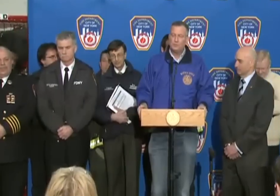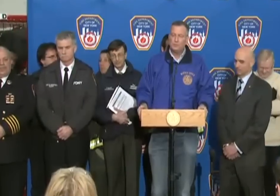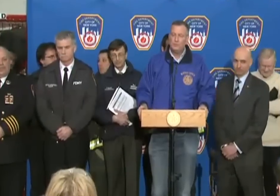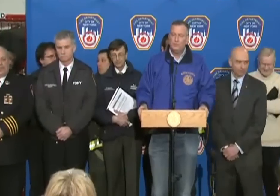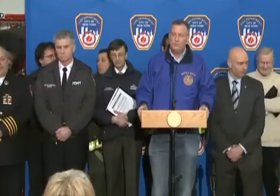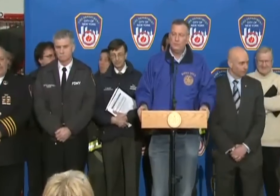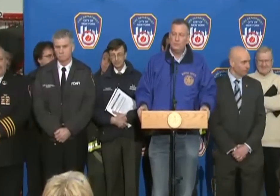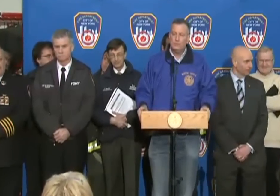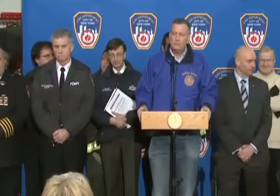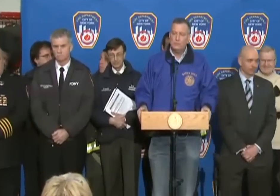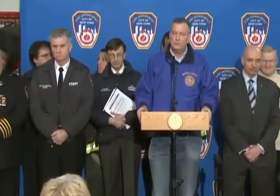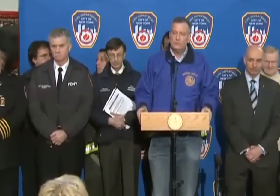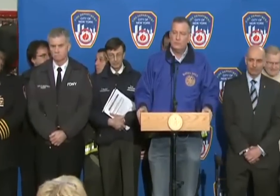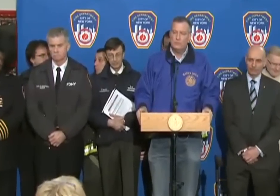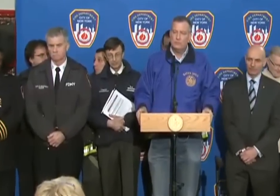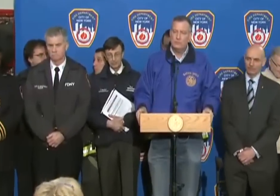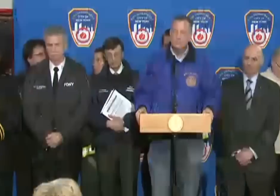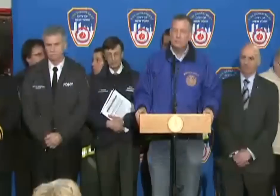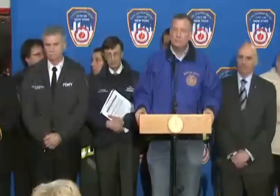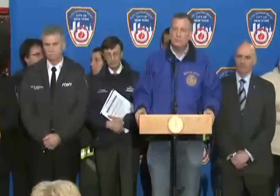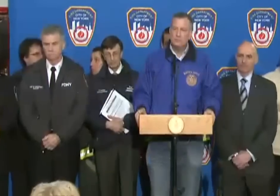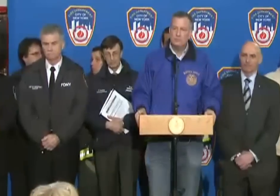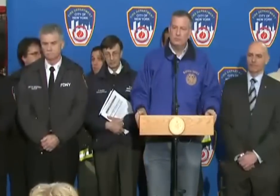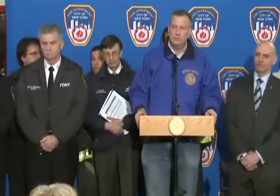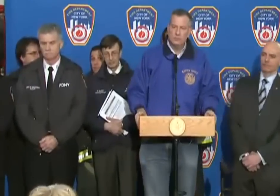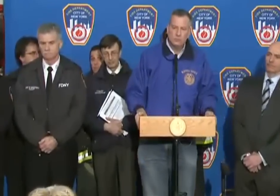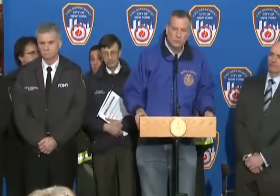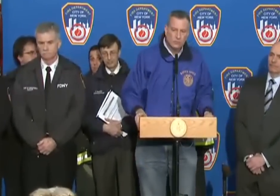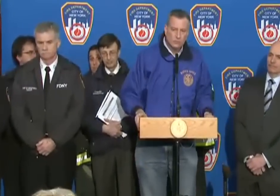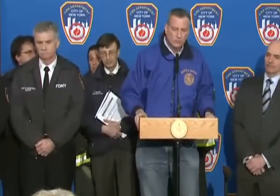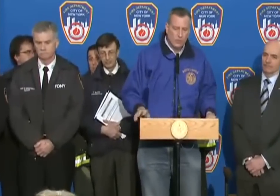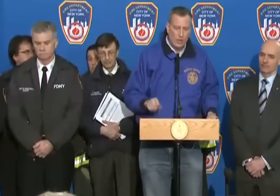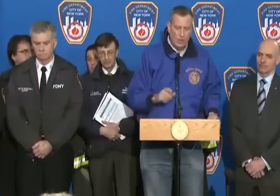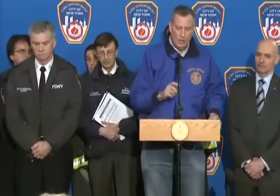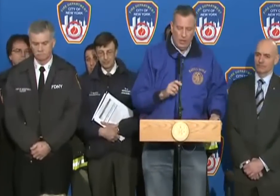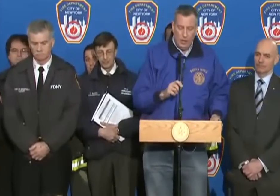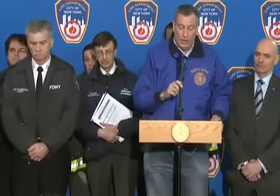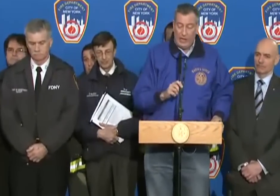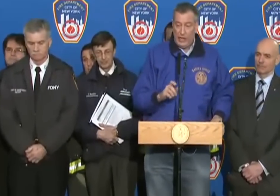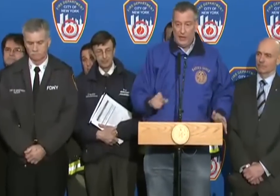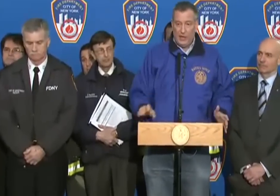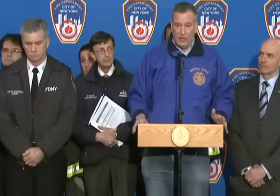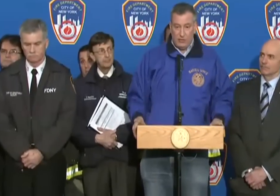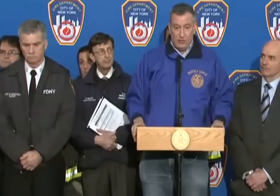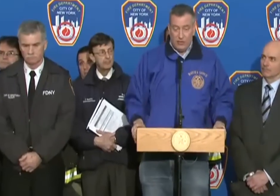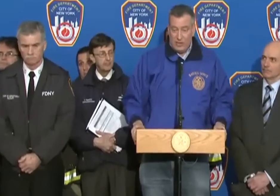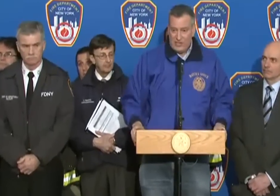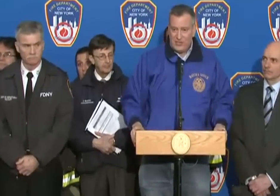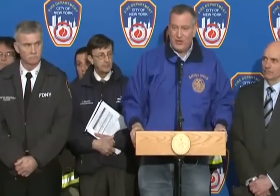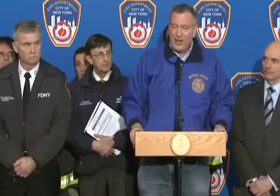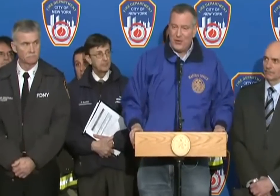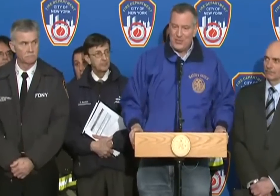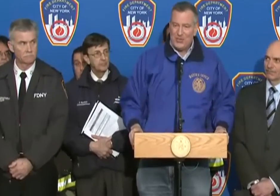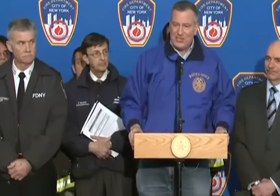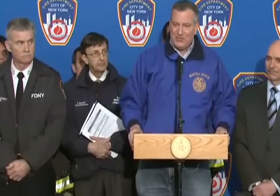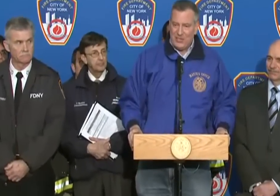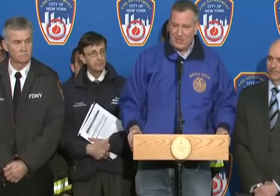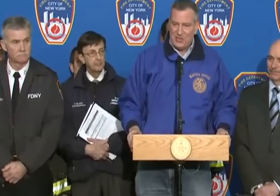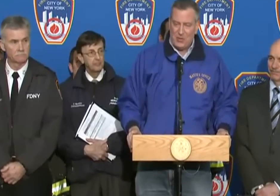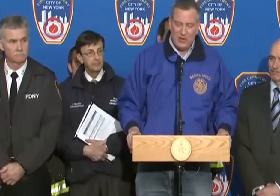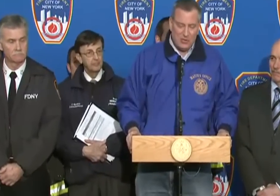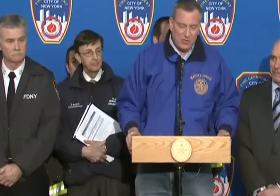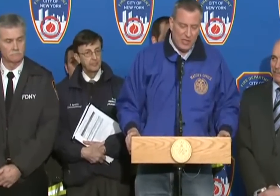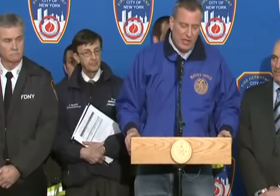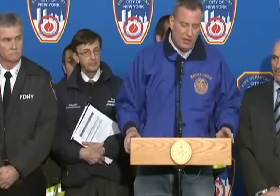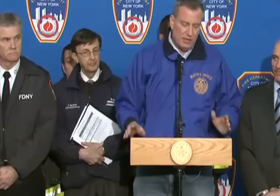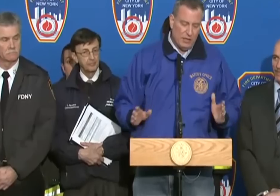you think it's insufficient to deal with what you want to do, and you still think you need to do the PACs. Again, I think I addressed this rather exhaustively